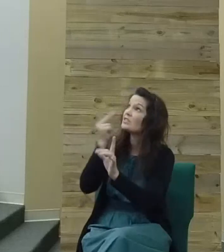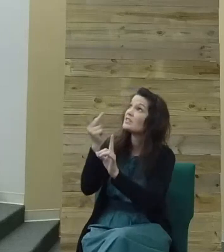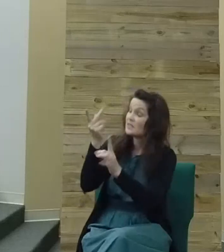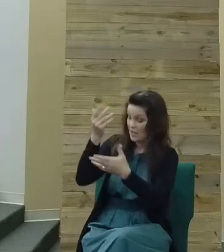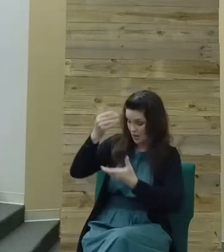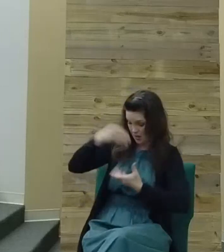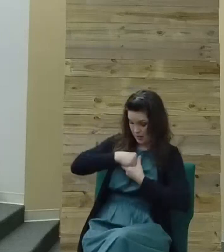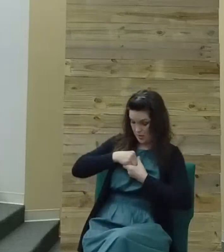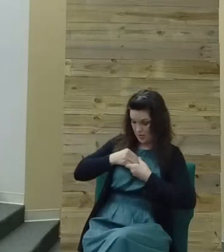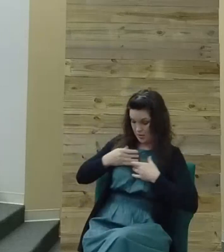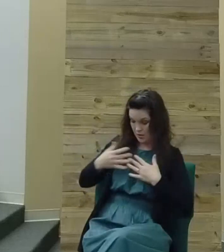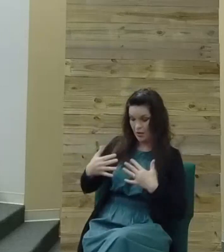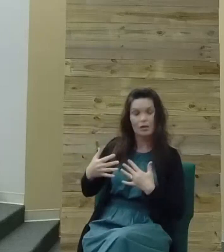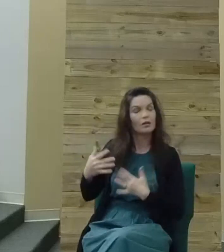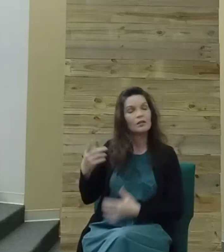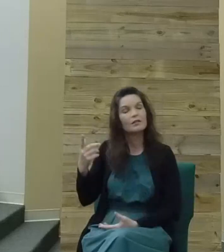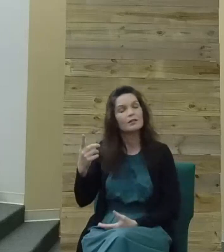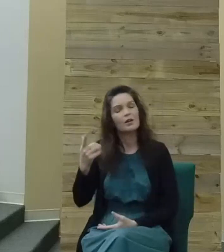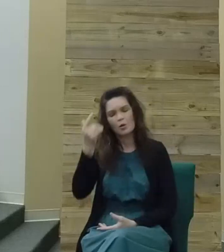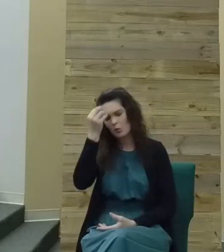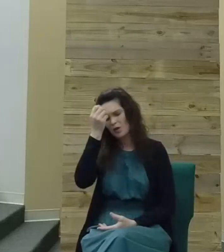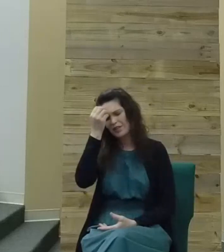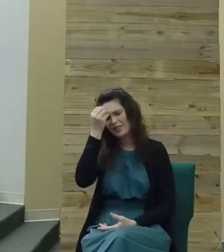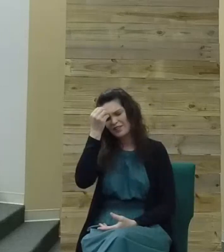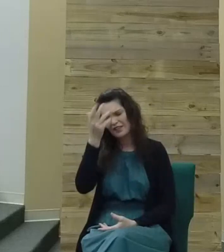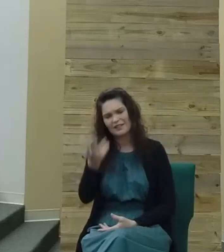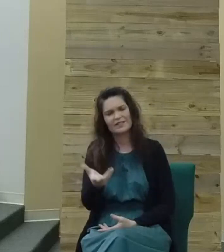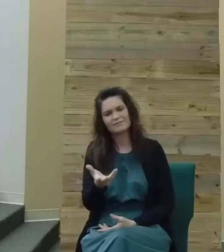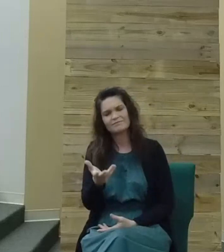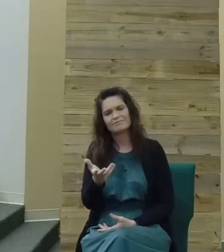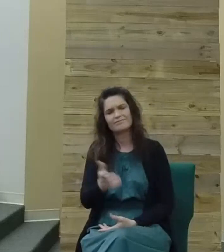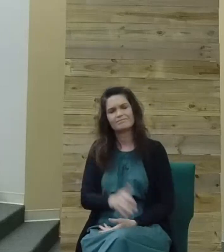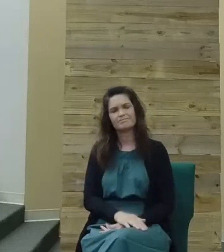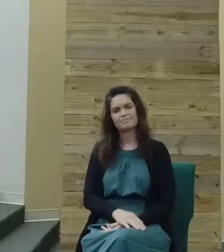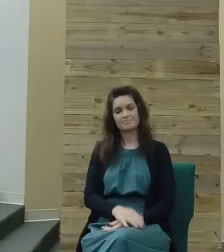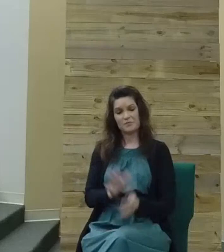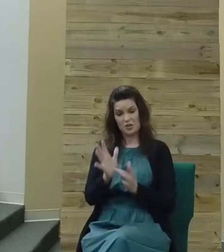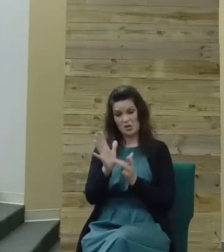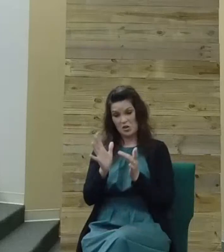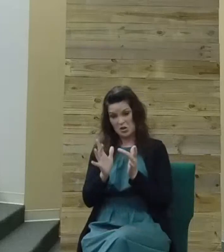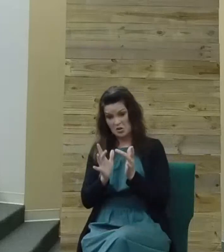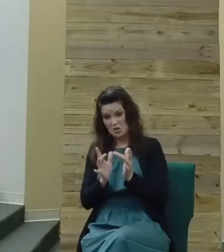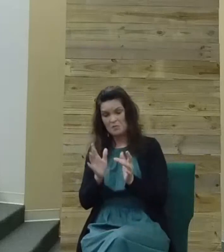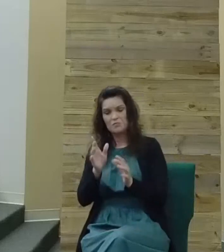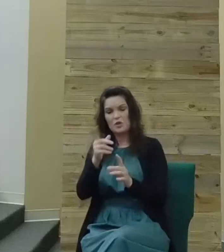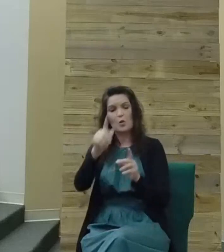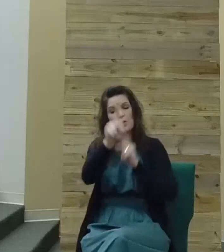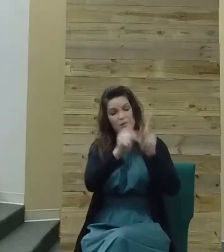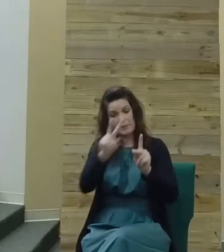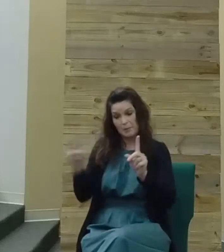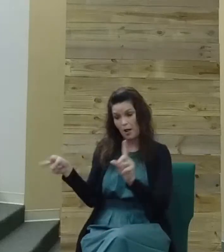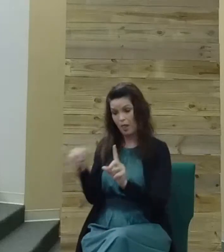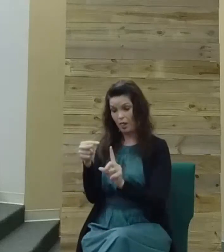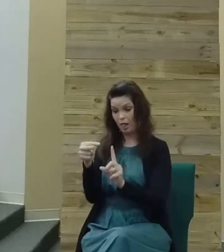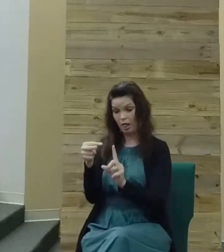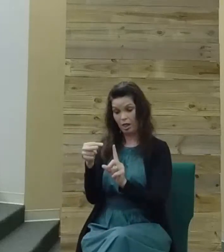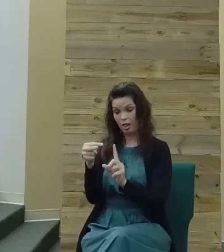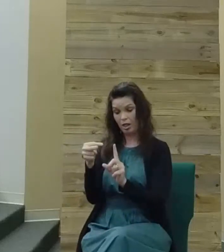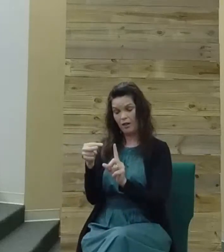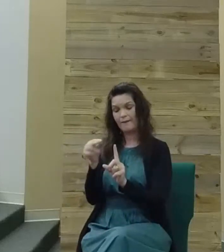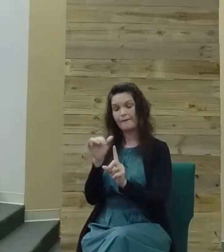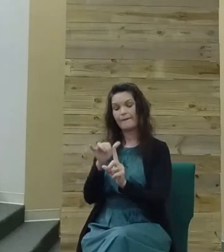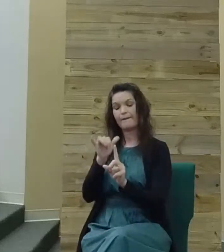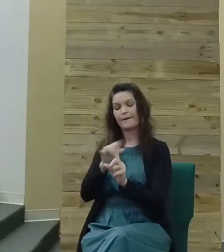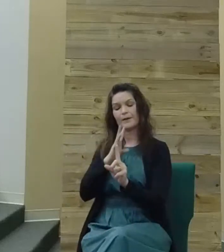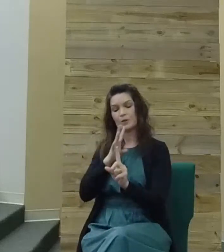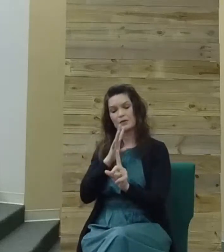Jesus through you? What do they think about Jesus if they're looking at you? What do they see in Jesus?